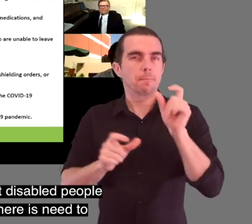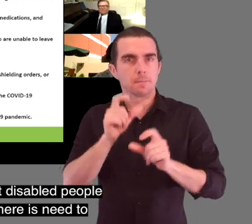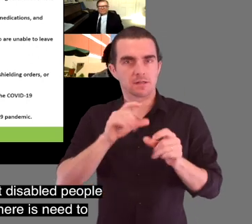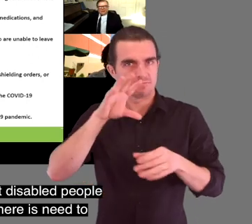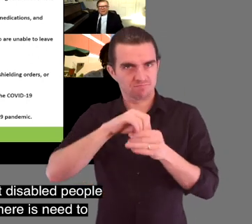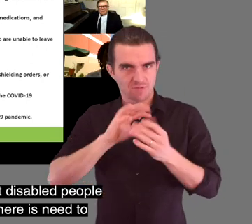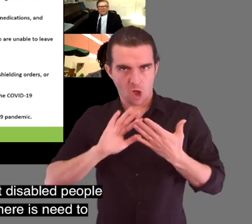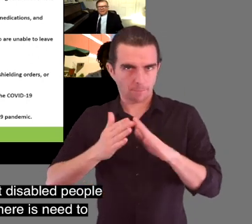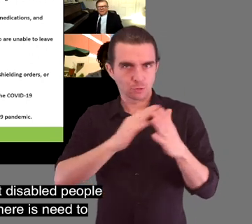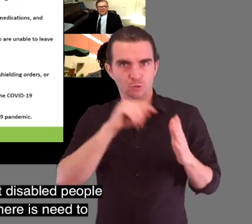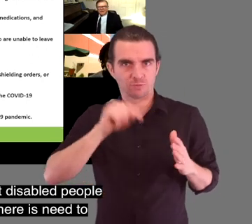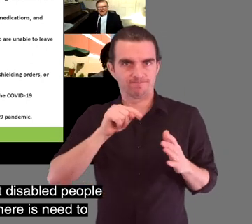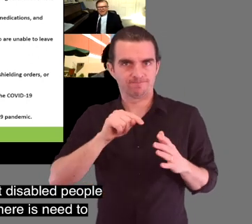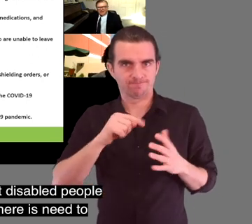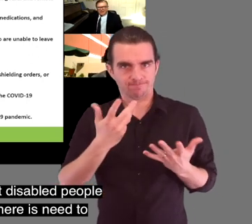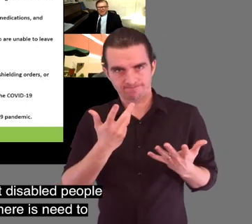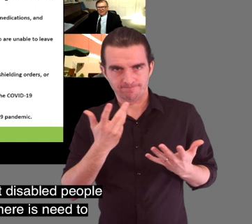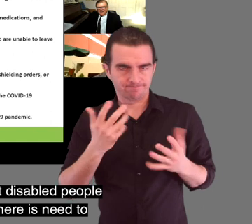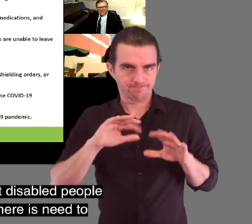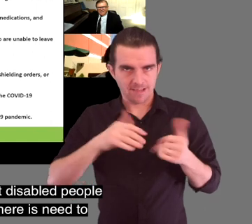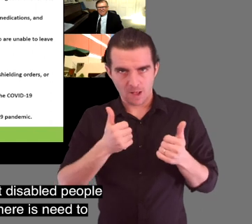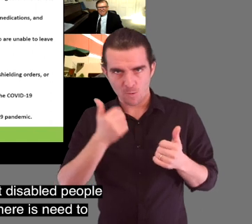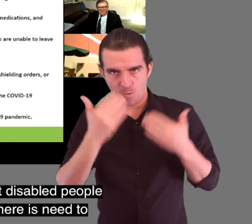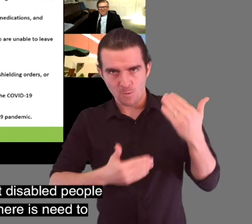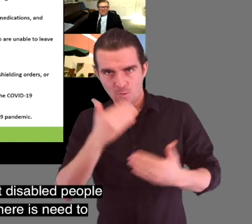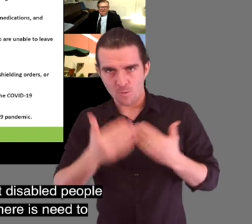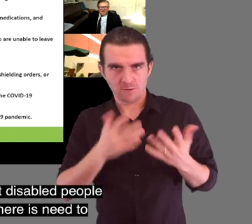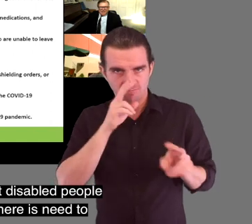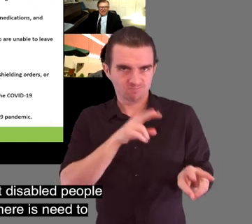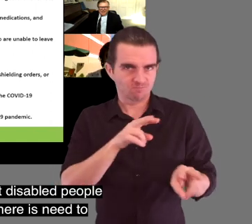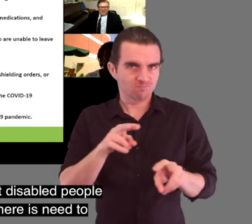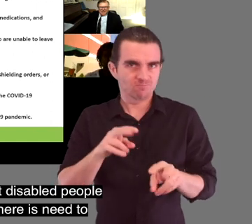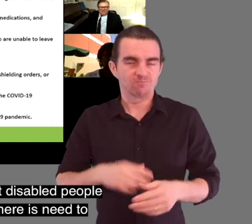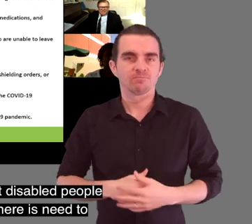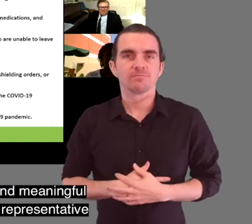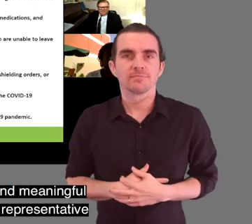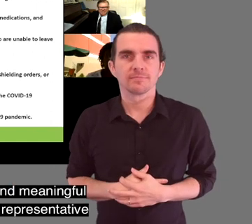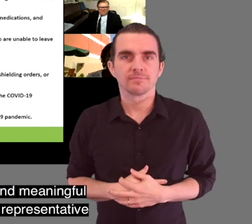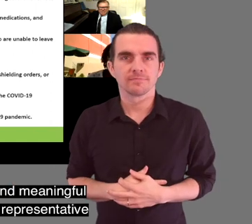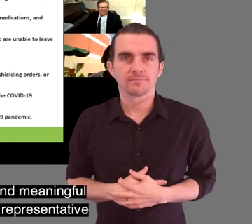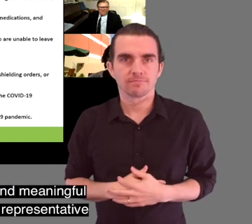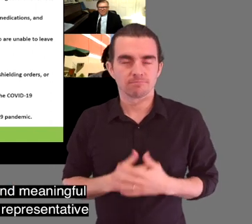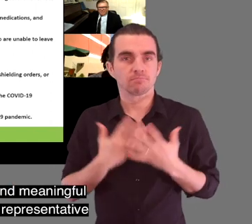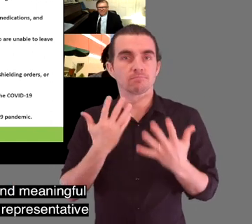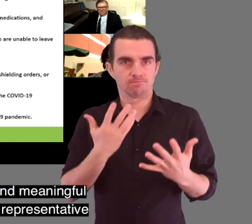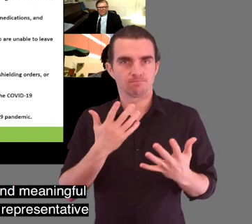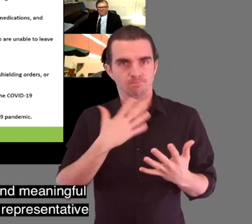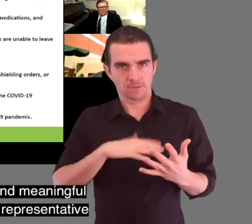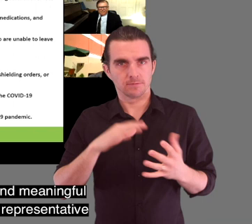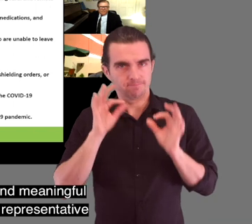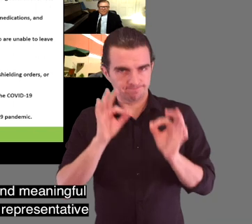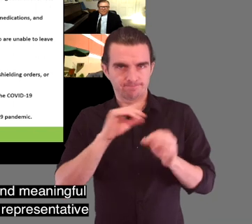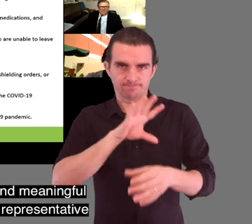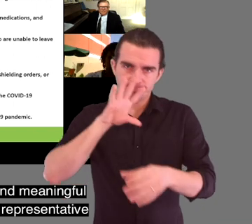We will also talk about people living in the community, like there is need to guarantee full participation and